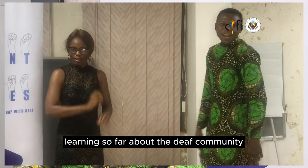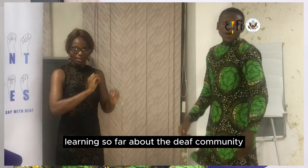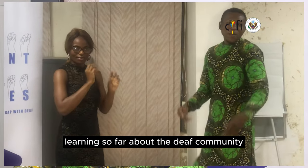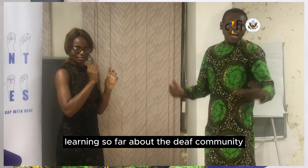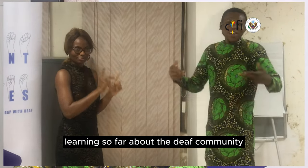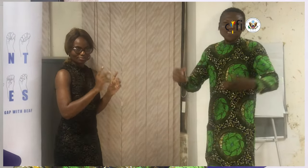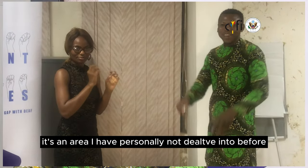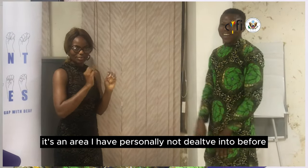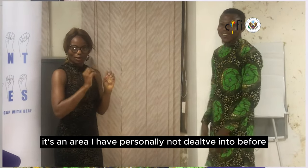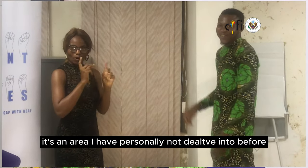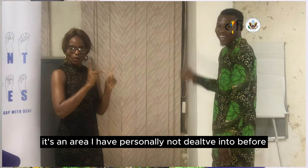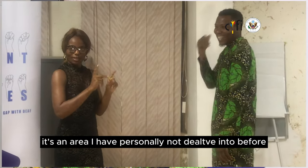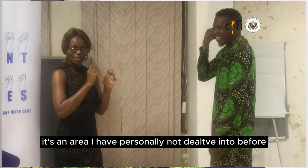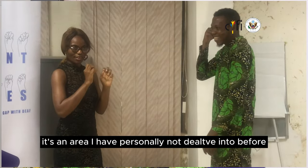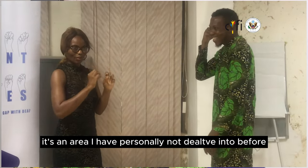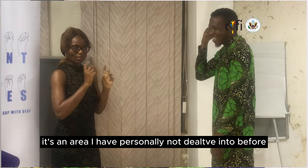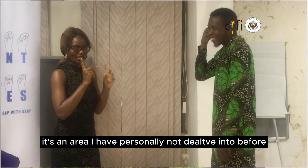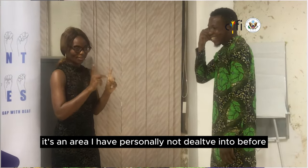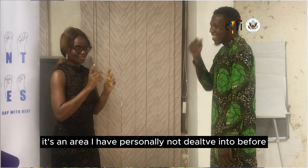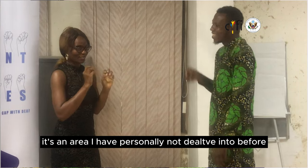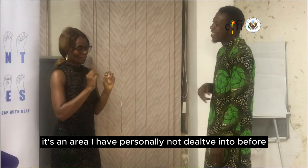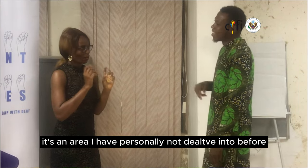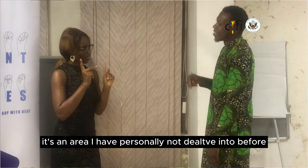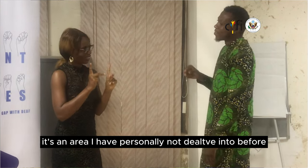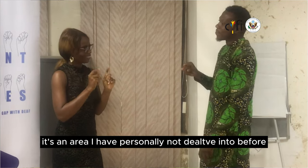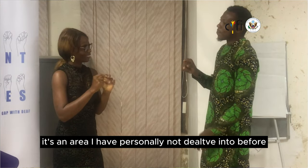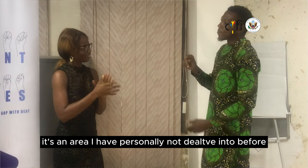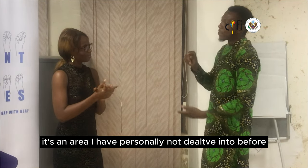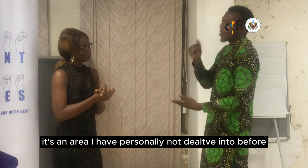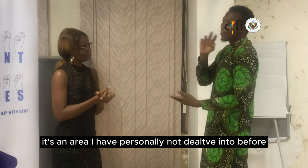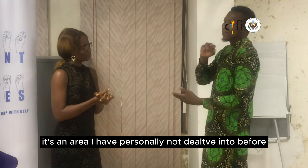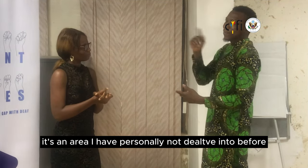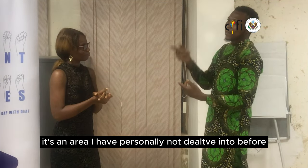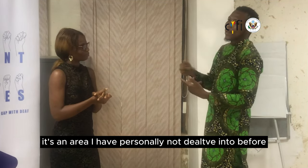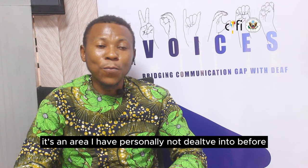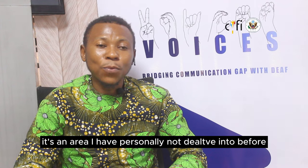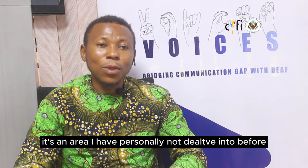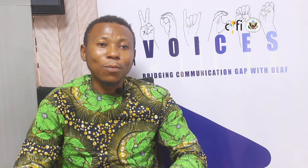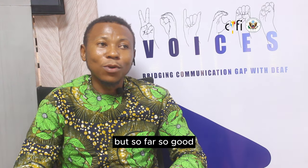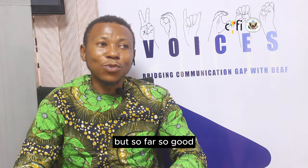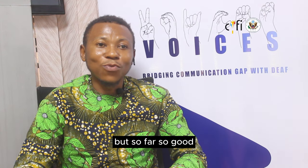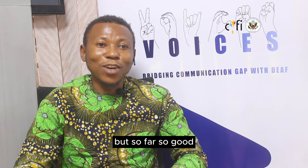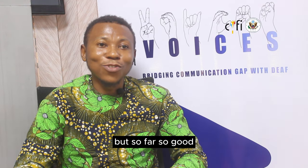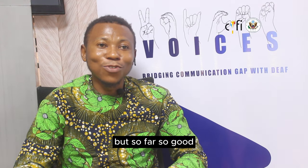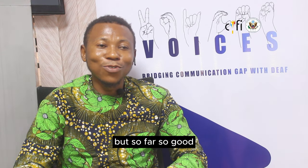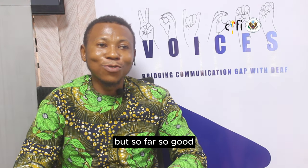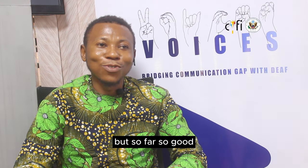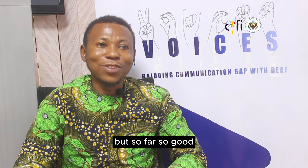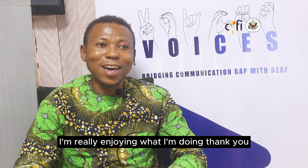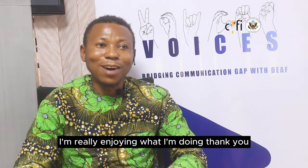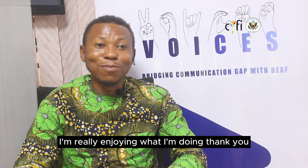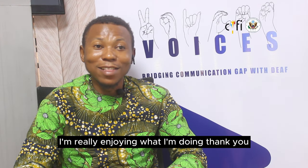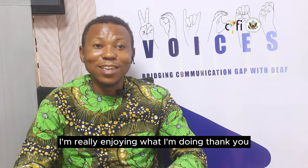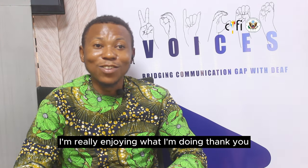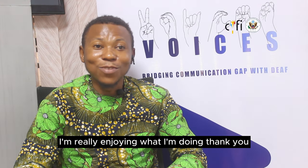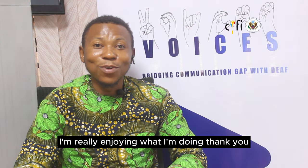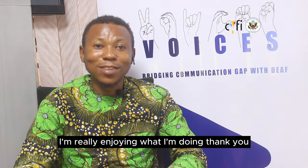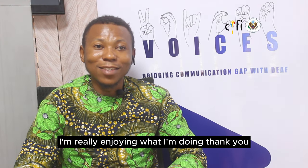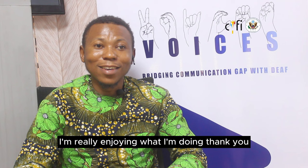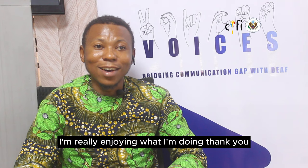community. It's an area I have personally not delved into before, but so far so good. I'm really enjoying what I'm